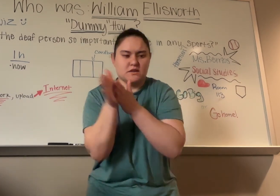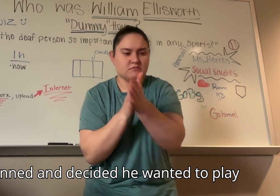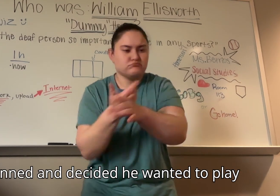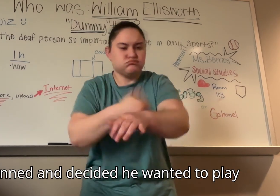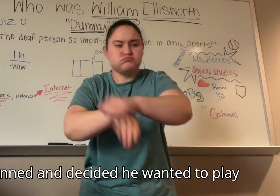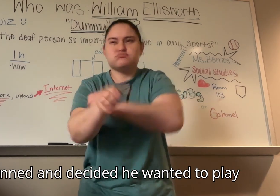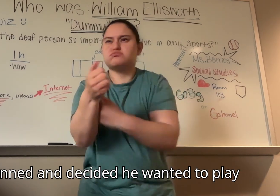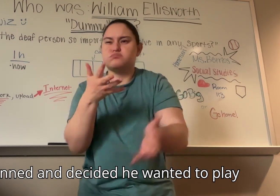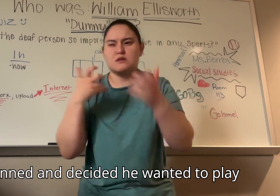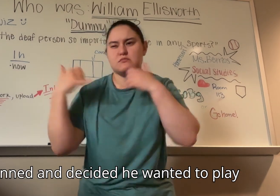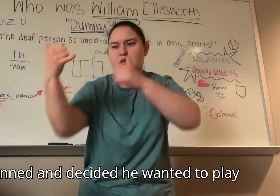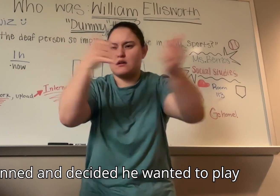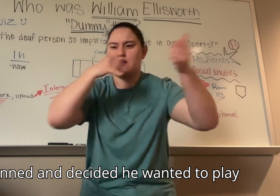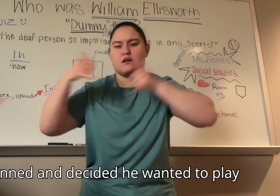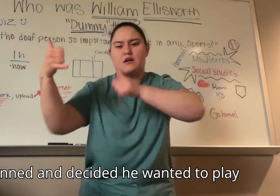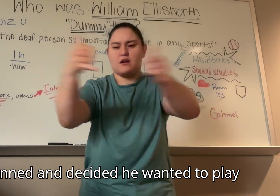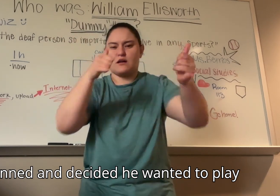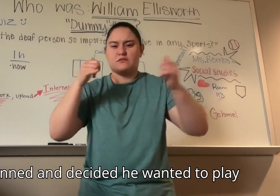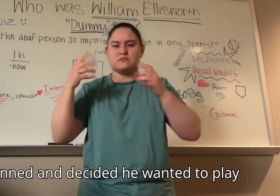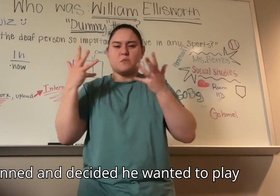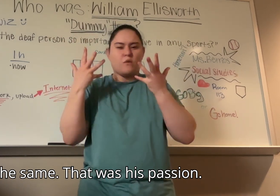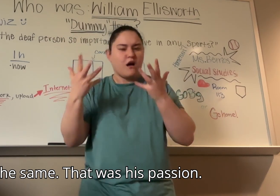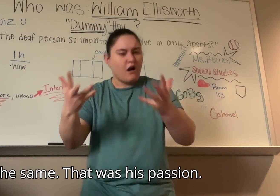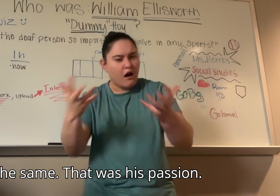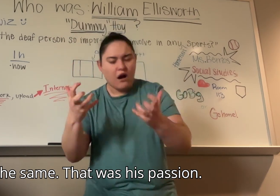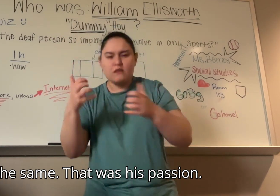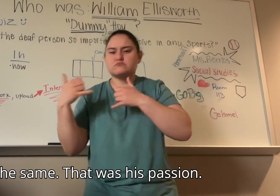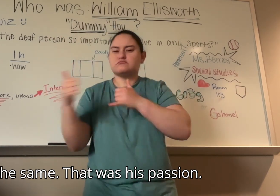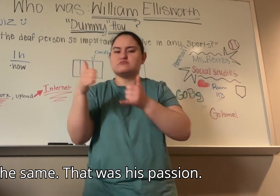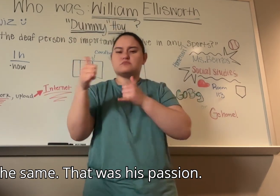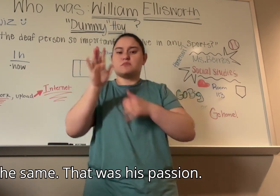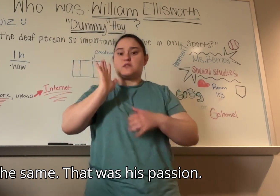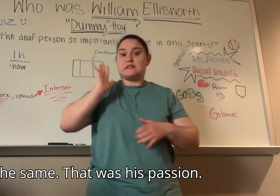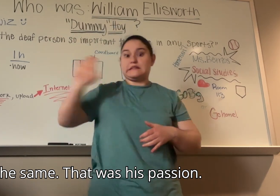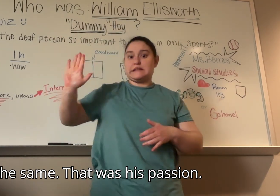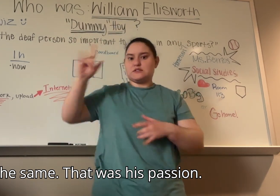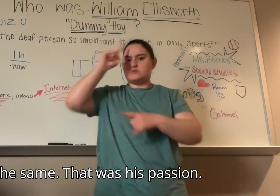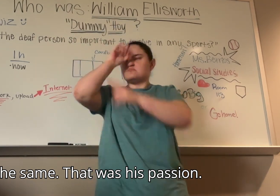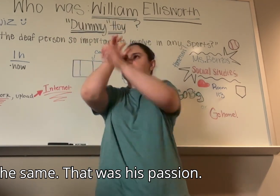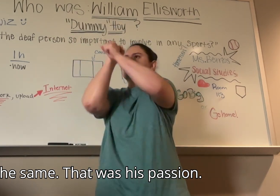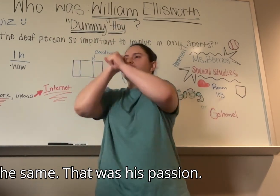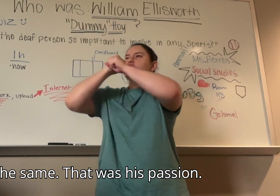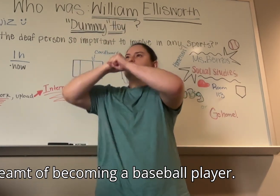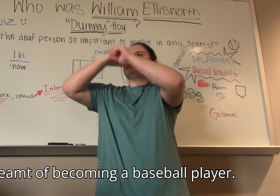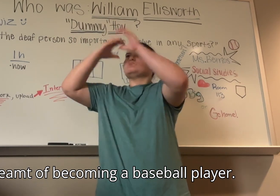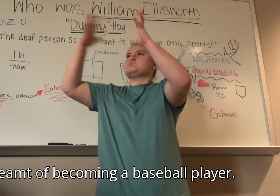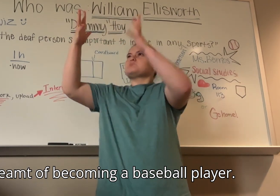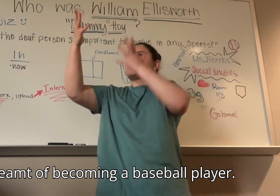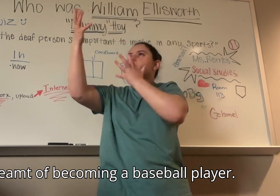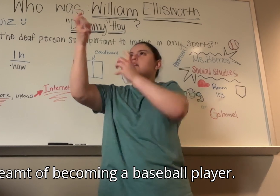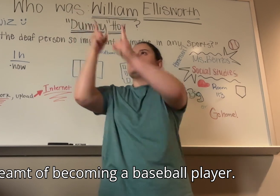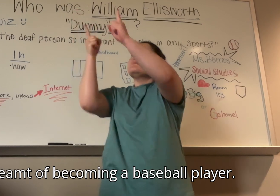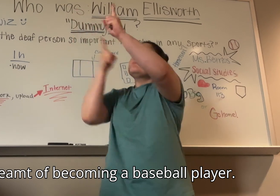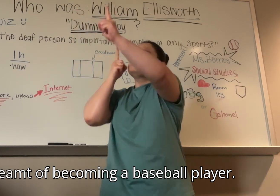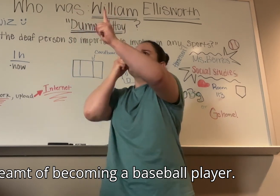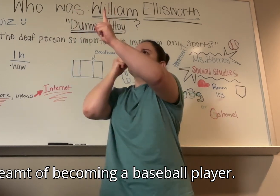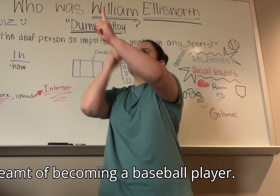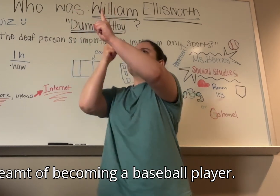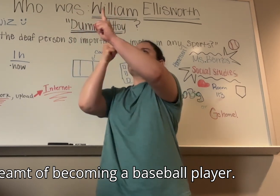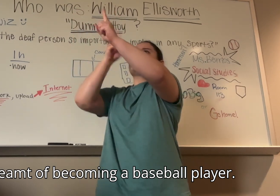He planned and he decided he wanted to play the same. That was his passion. He dreamt of becoming a baseball player. That